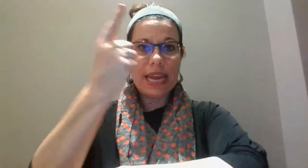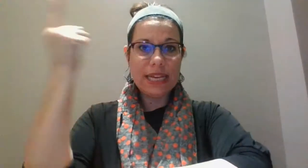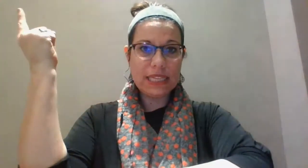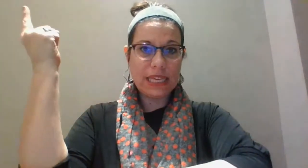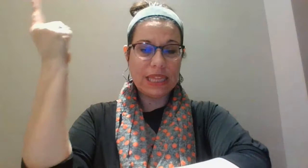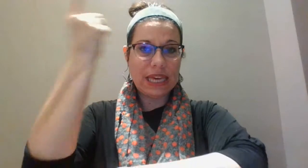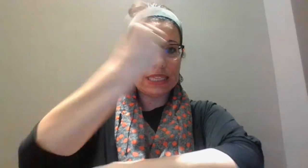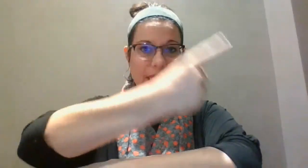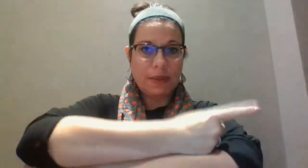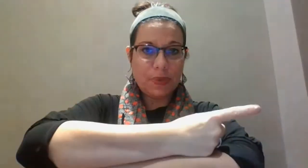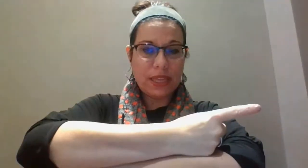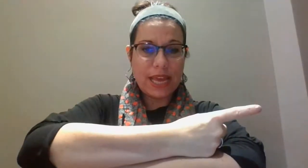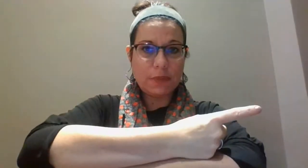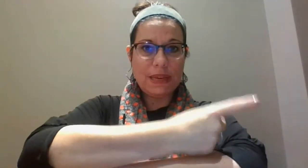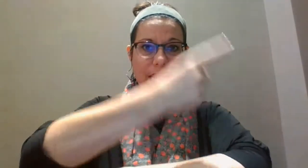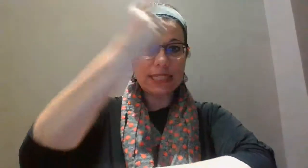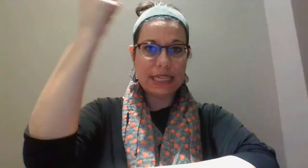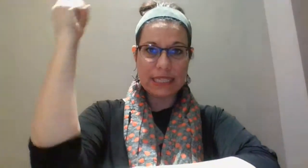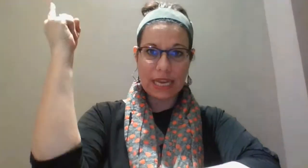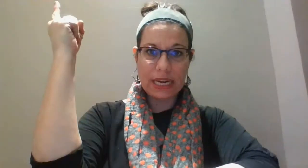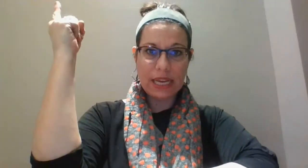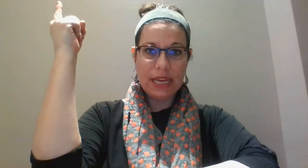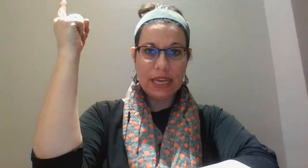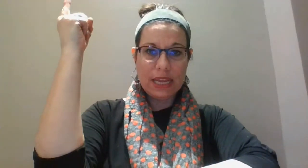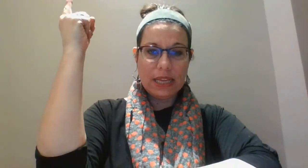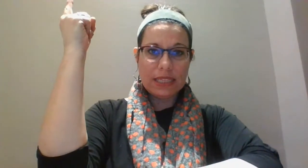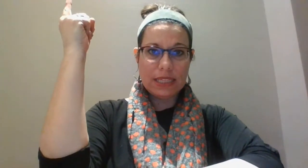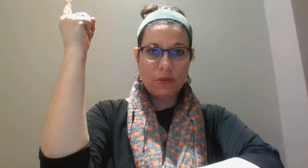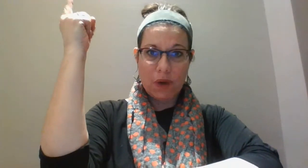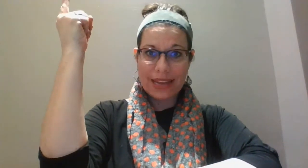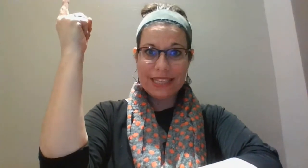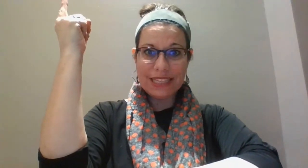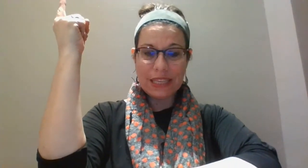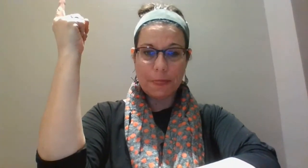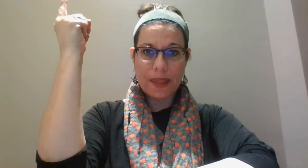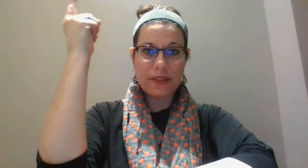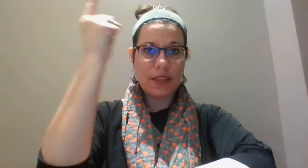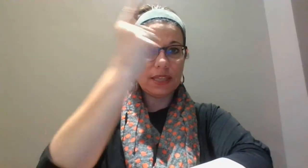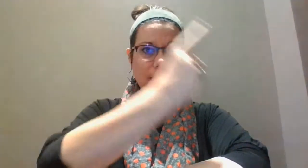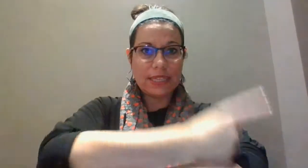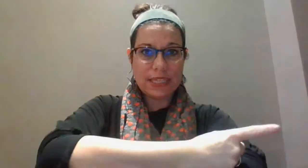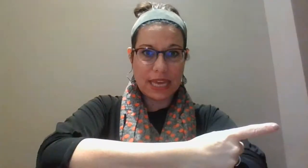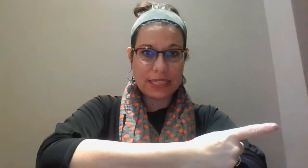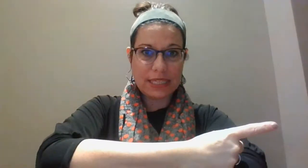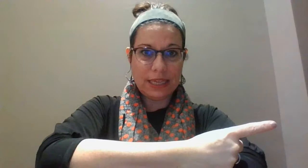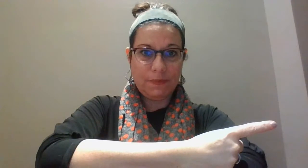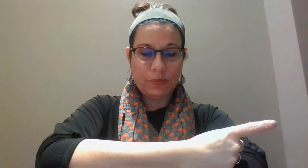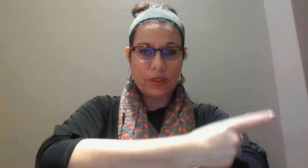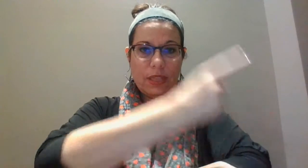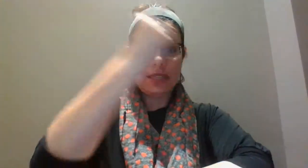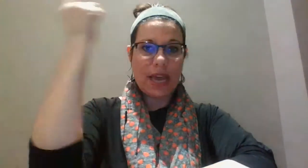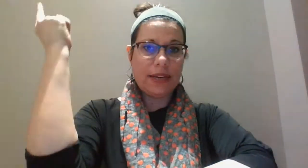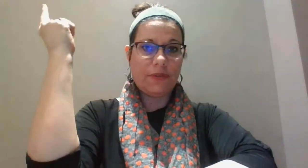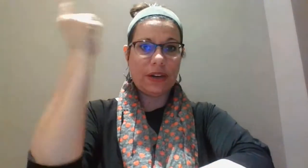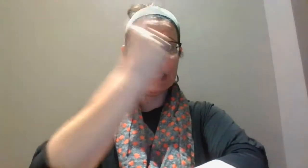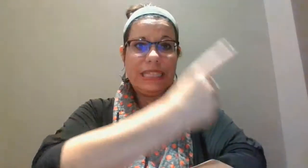is like this, and that's because the sun rises and then the sun sets. Sign for